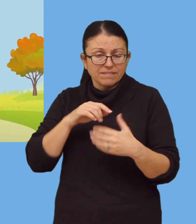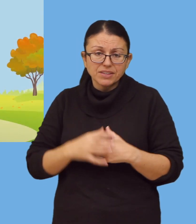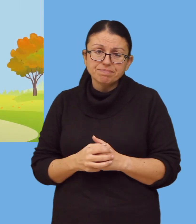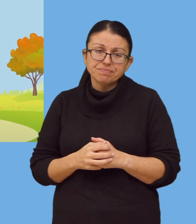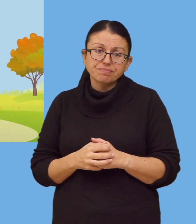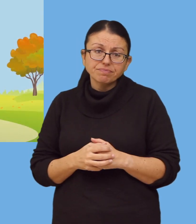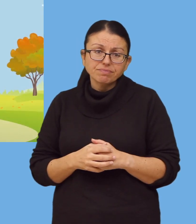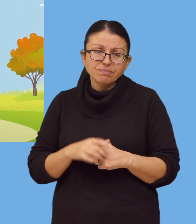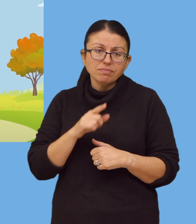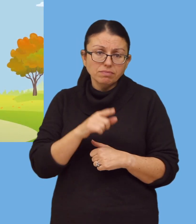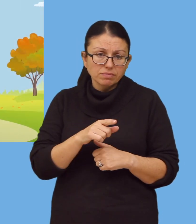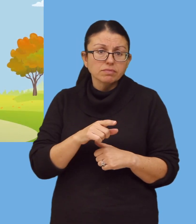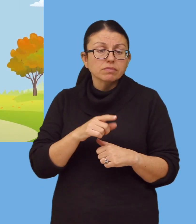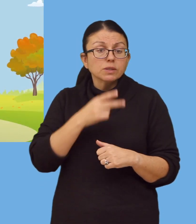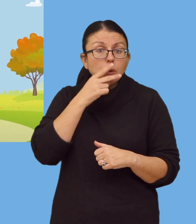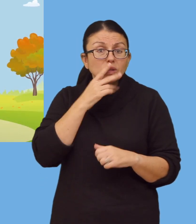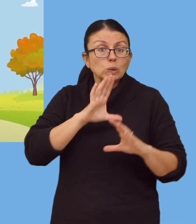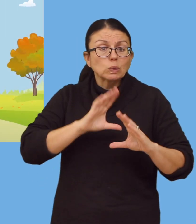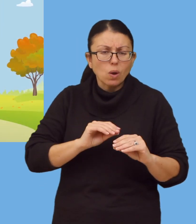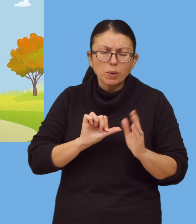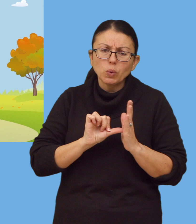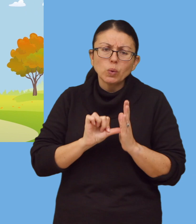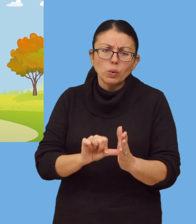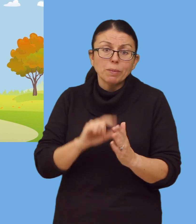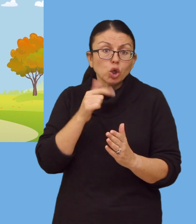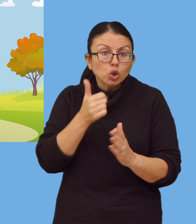work harder after an operation to help the body to heal.